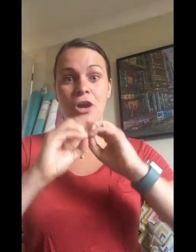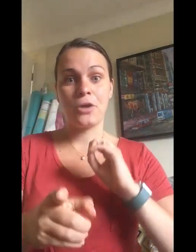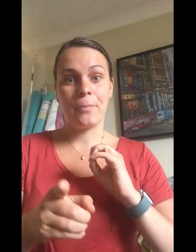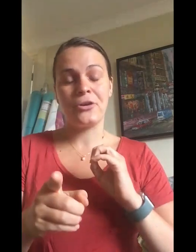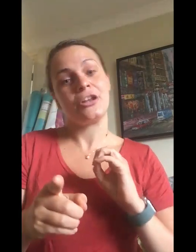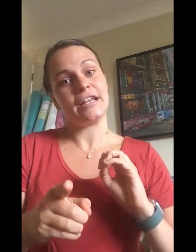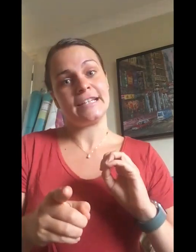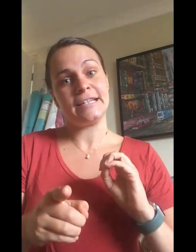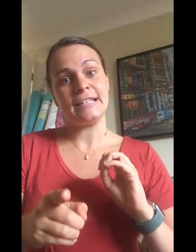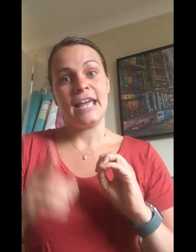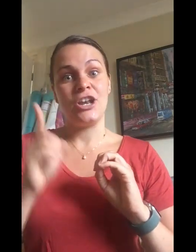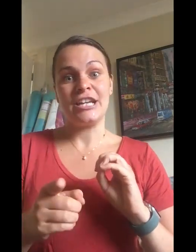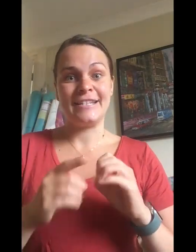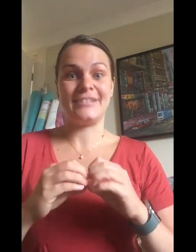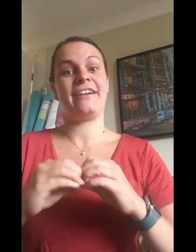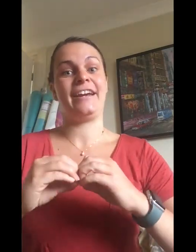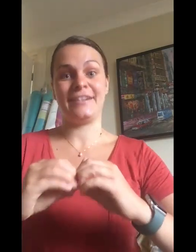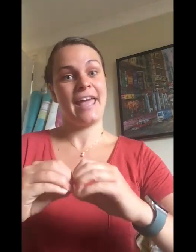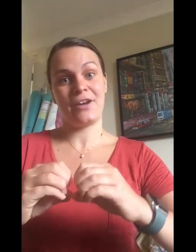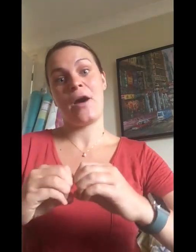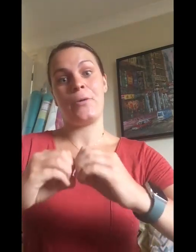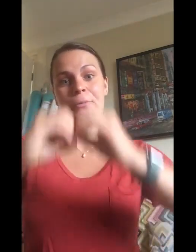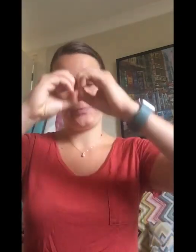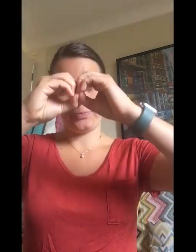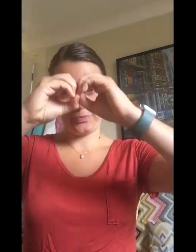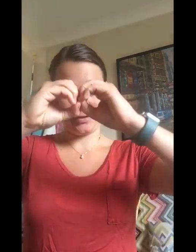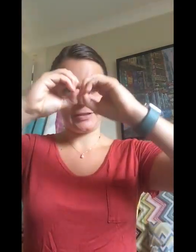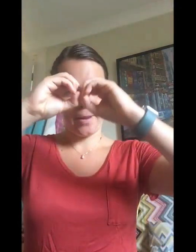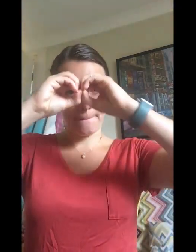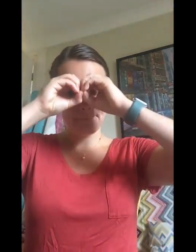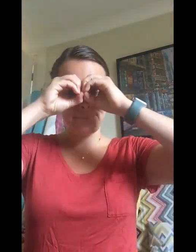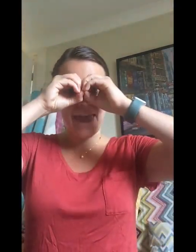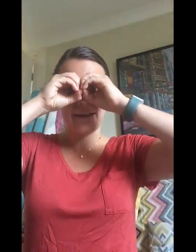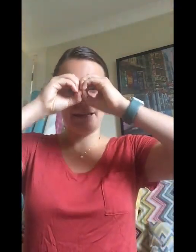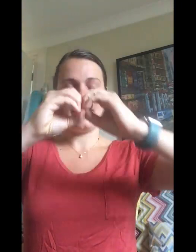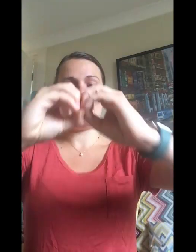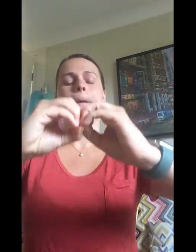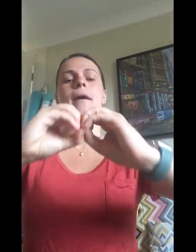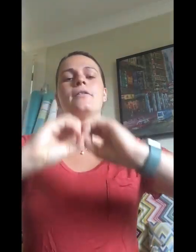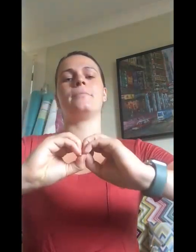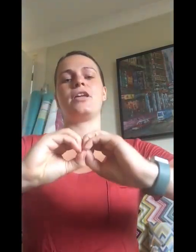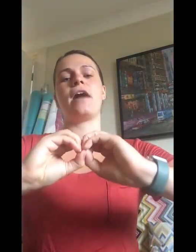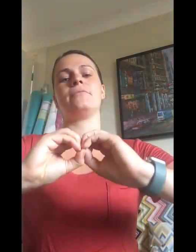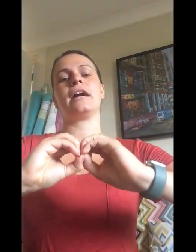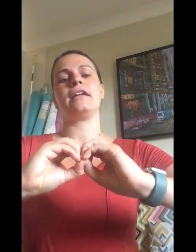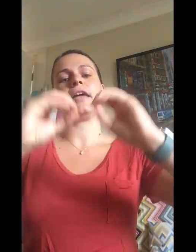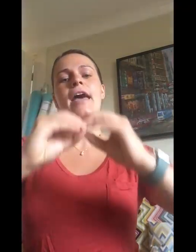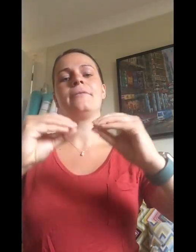know what binoculars is, look in a dictionary, okay, they're quite cool. So B, but you have them down here, okay,